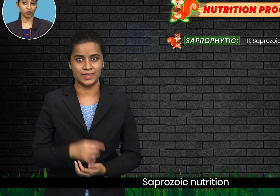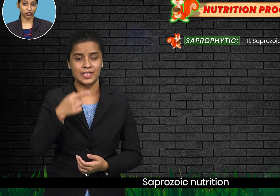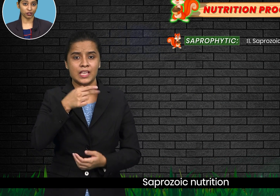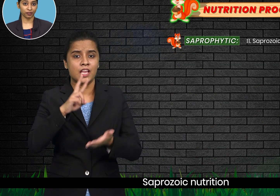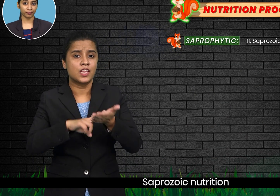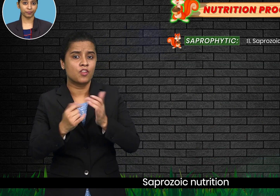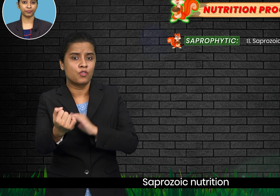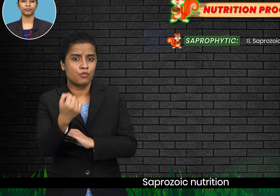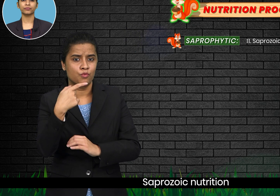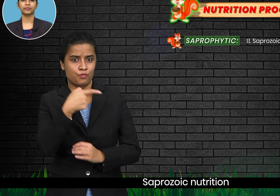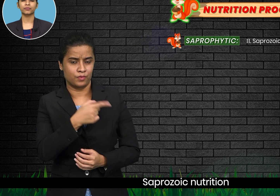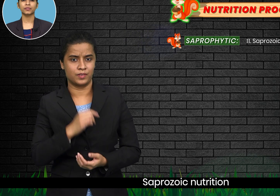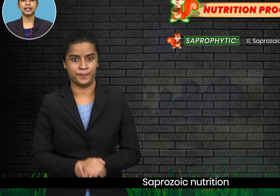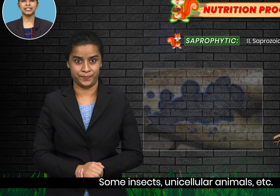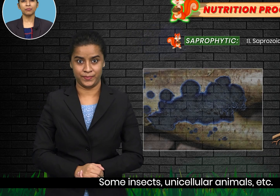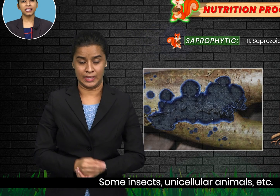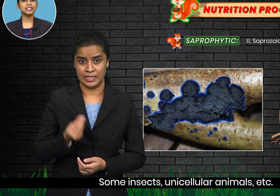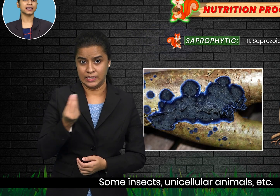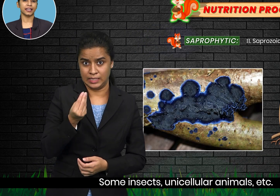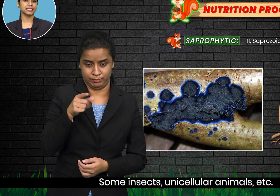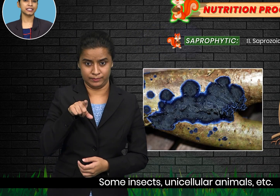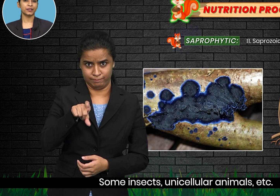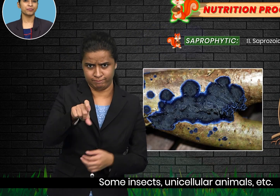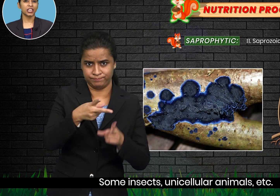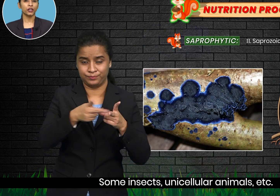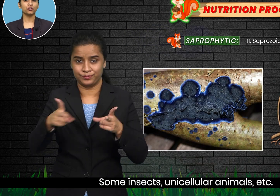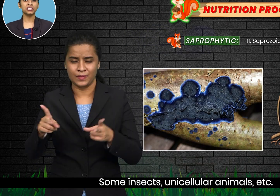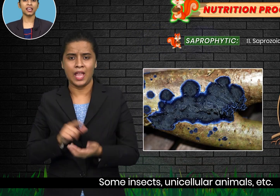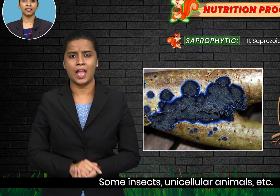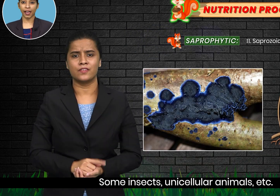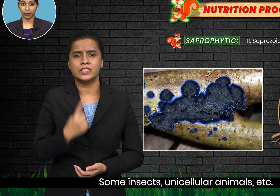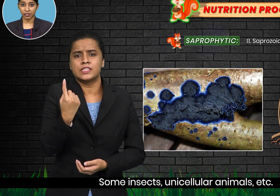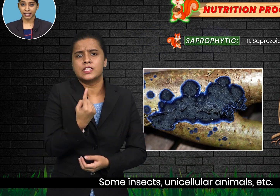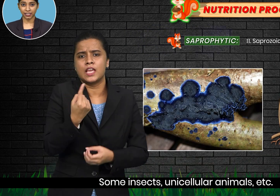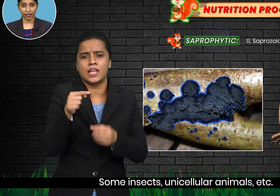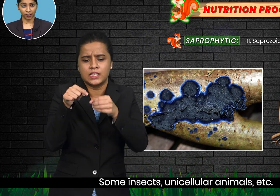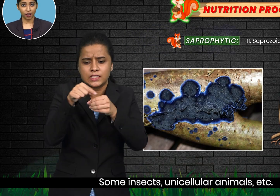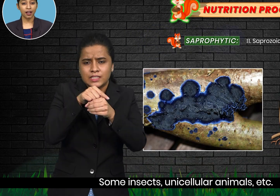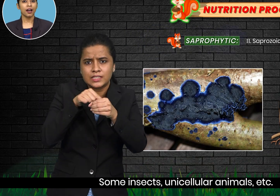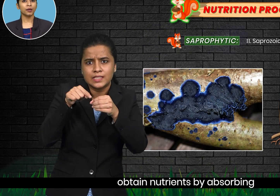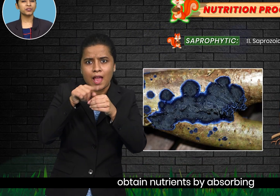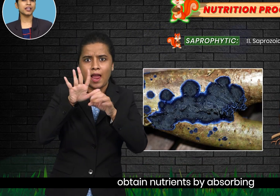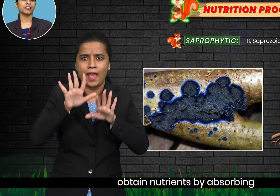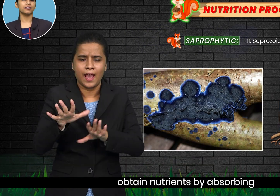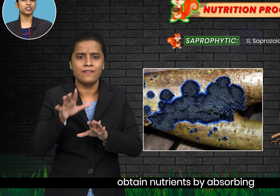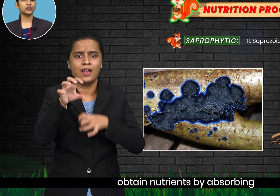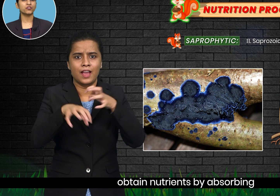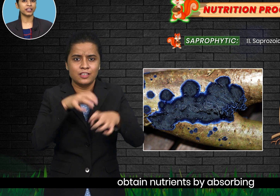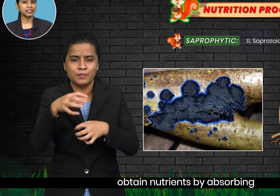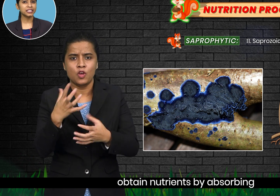saprozoic nutrition. Some insects, unicellular animals, etc.